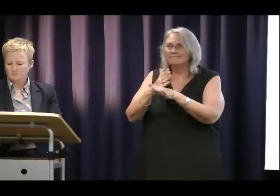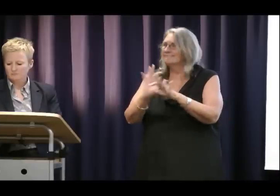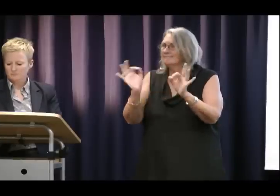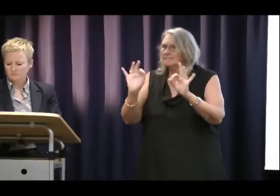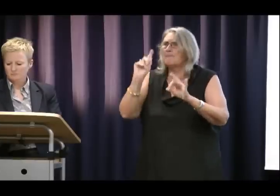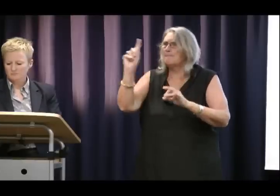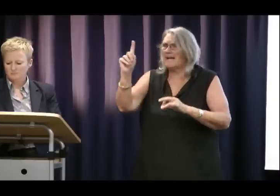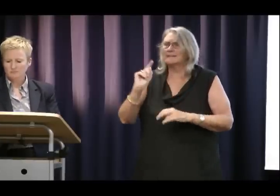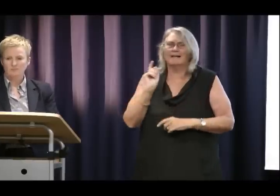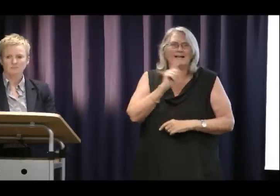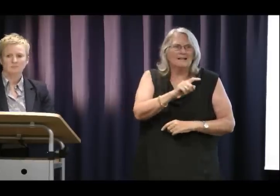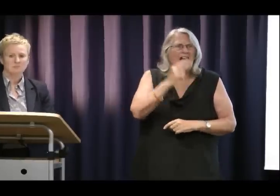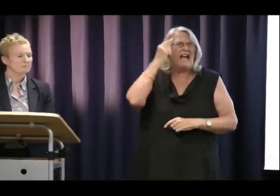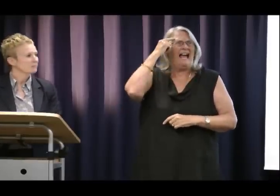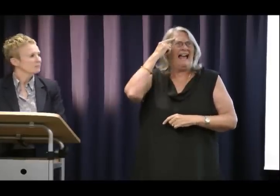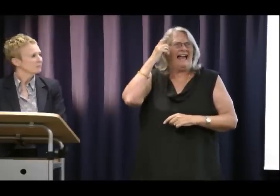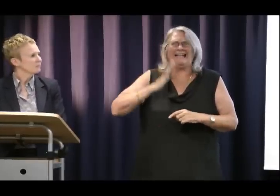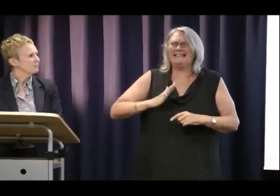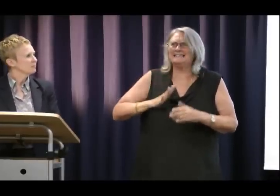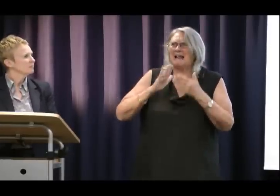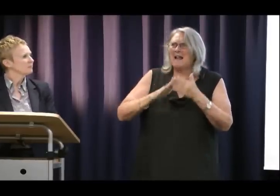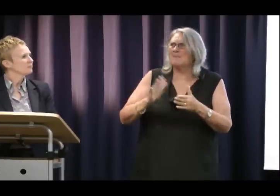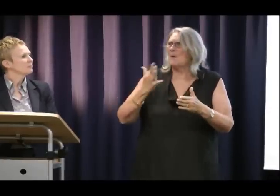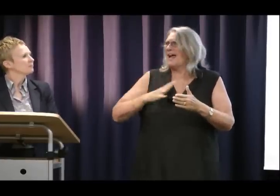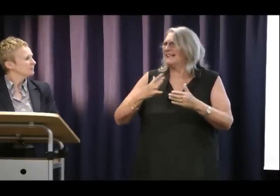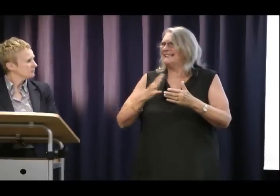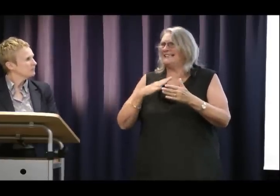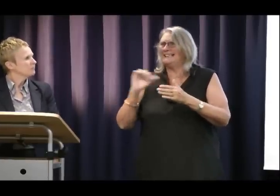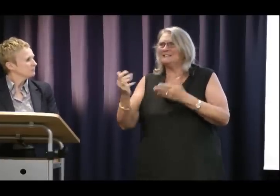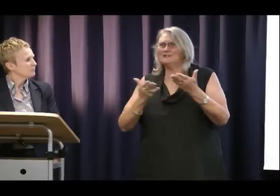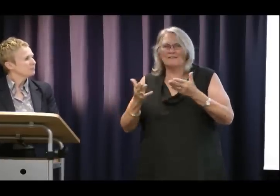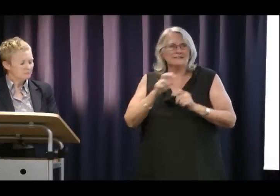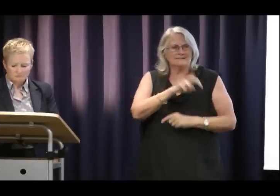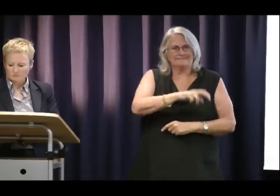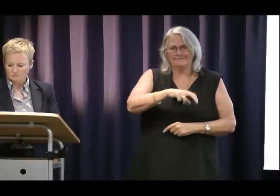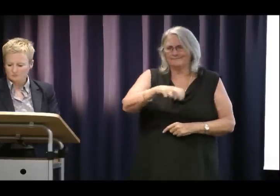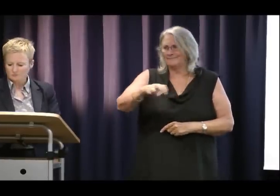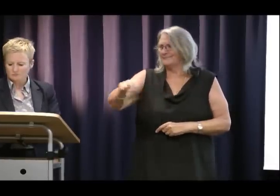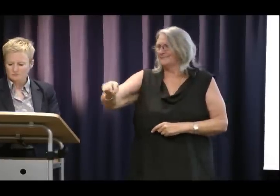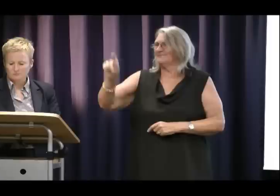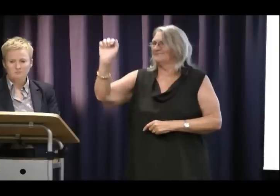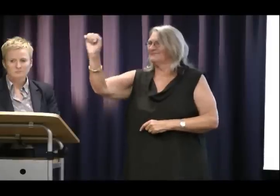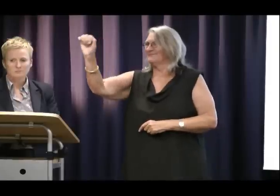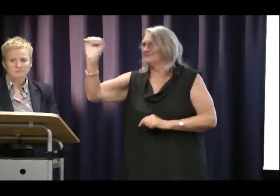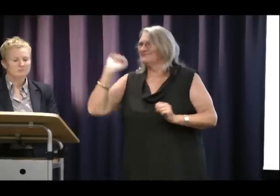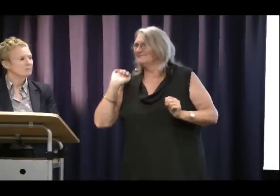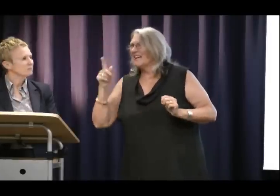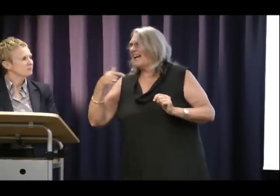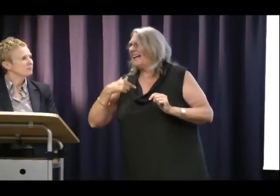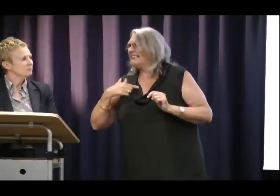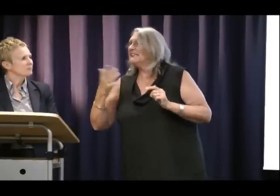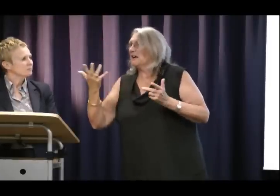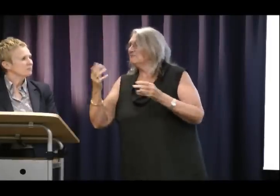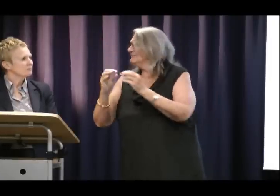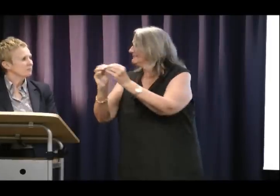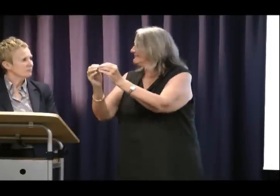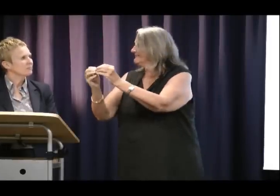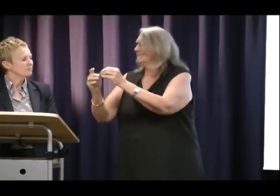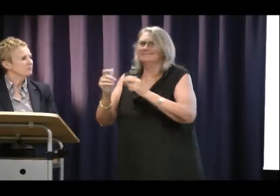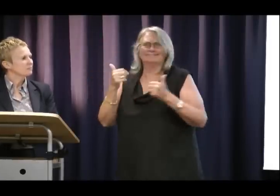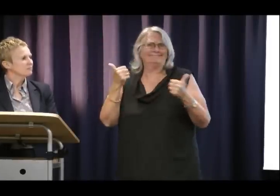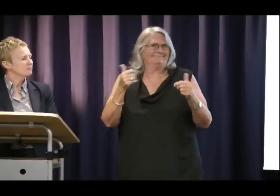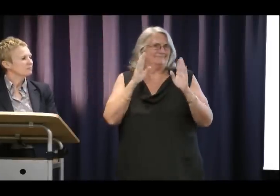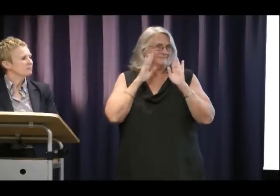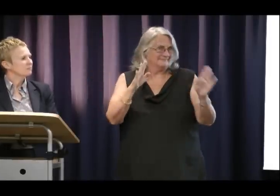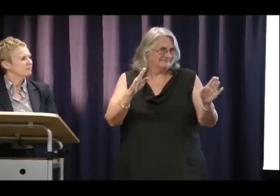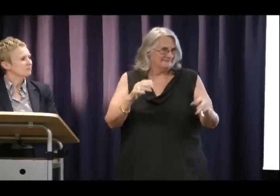And they didn't go and see the people at work, the staff or anything, they just simply went to the deaf club. But if they needed the services from the Deaf Society, they'd wander